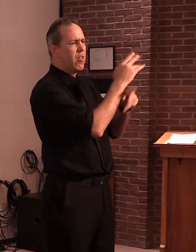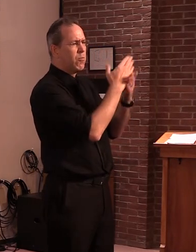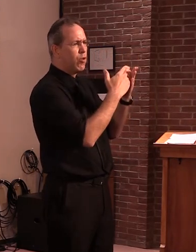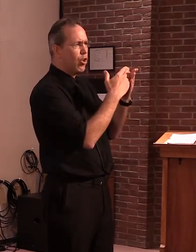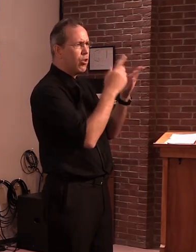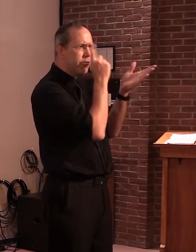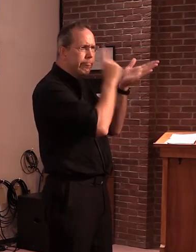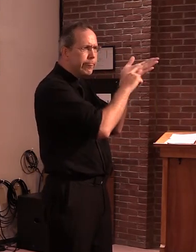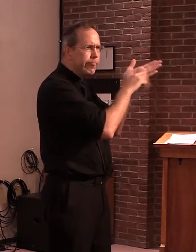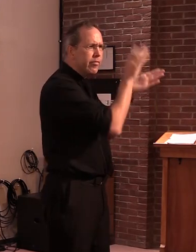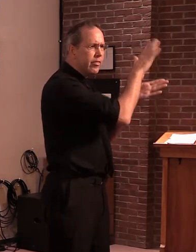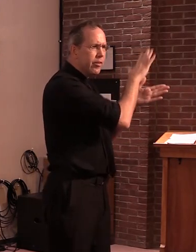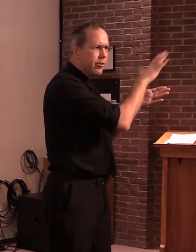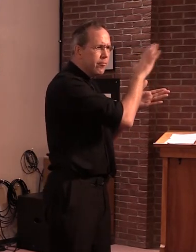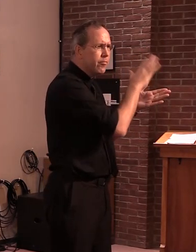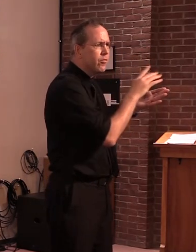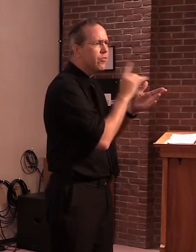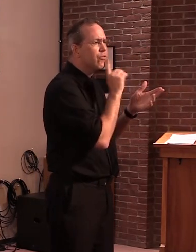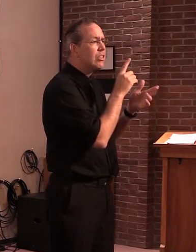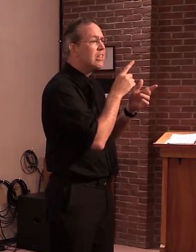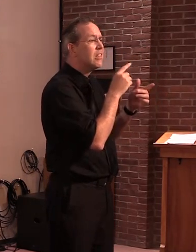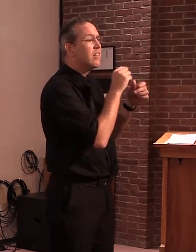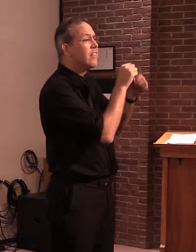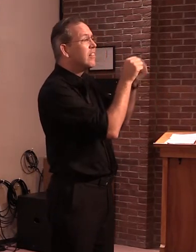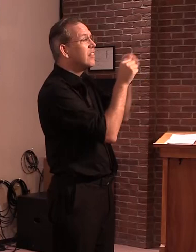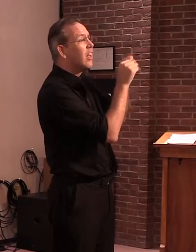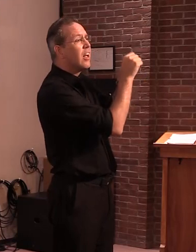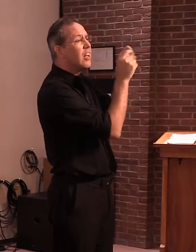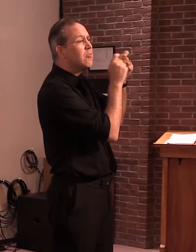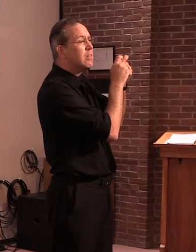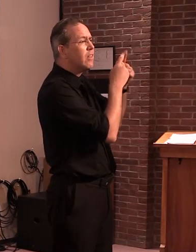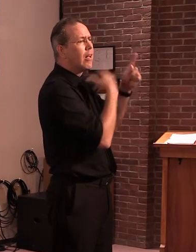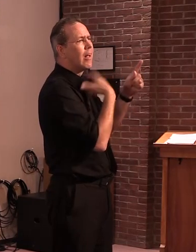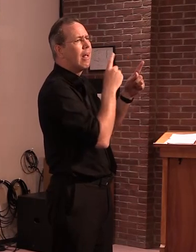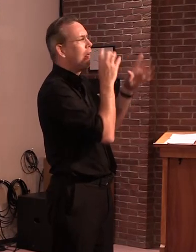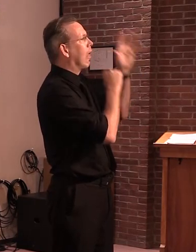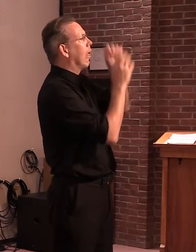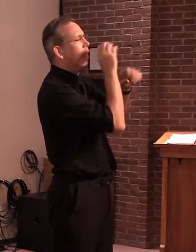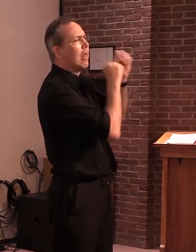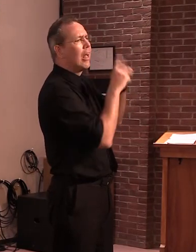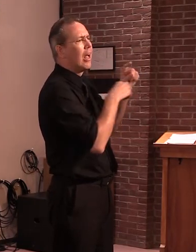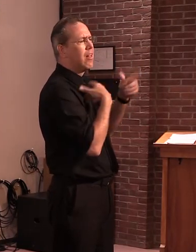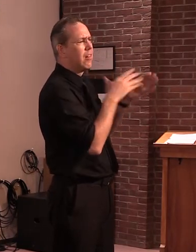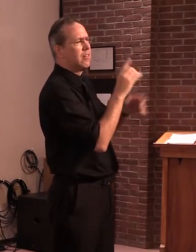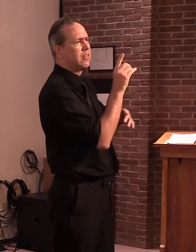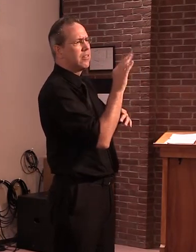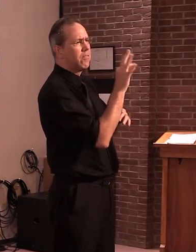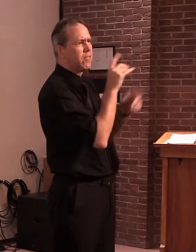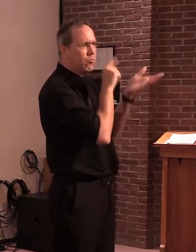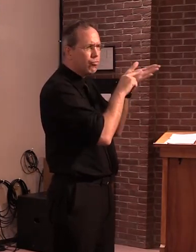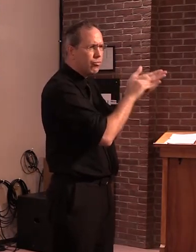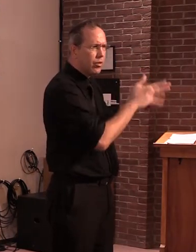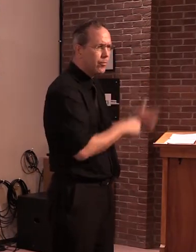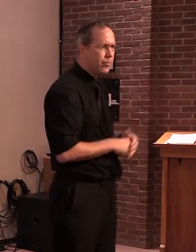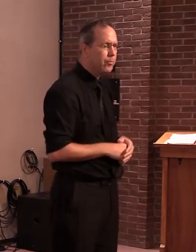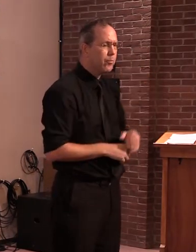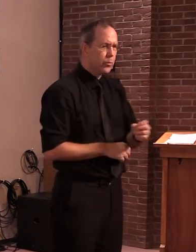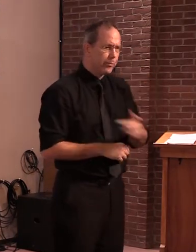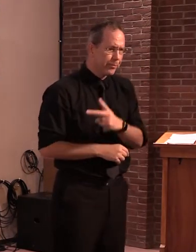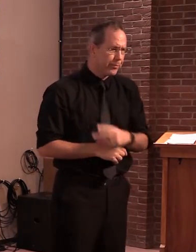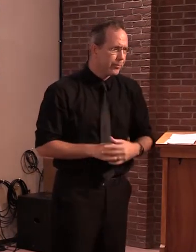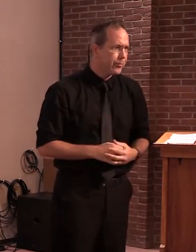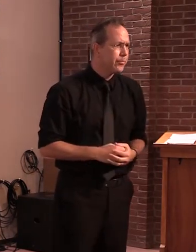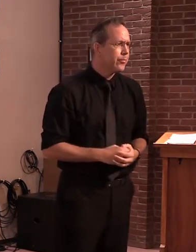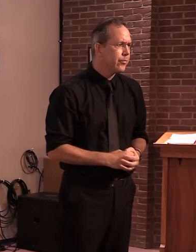That way, I won't guess or give you some wrong information. Okay, appreciate that. Thank you, sir. All right, last